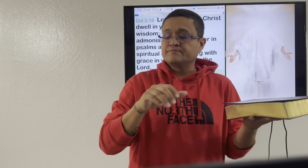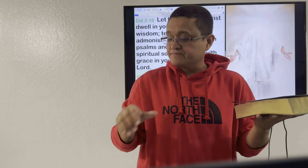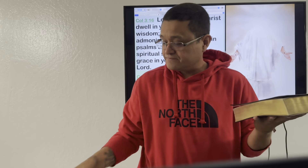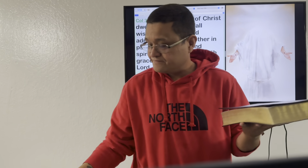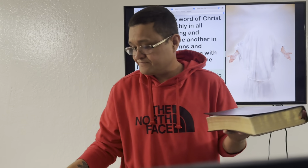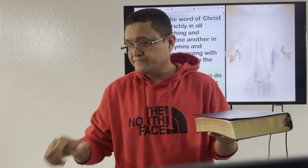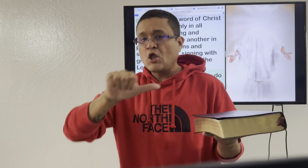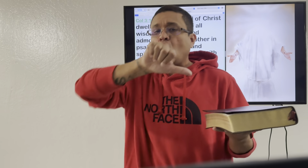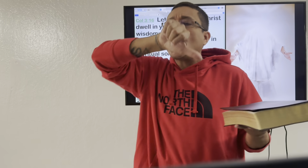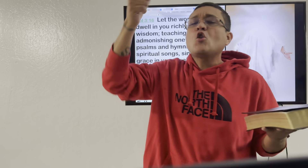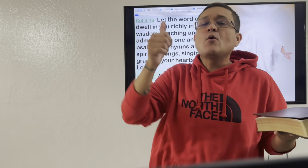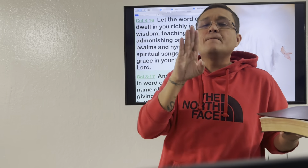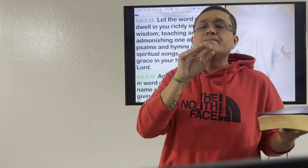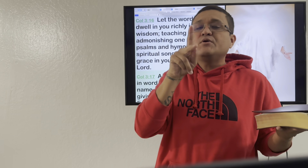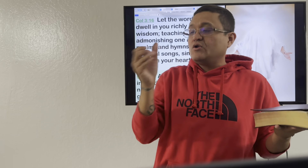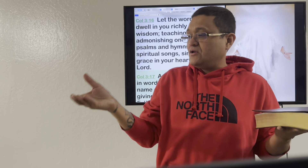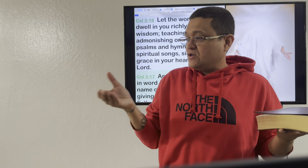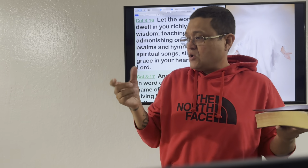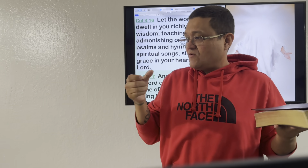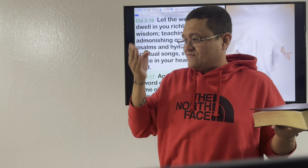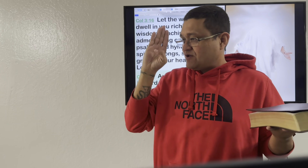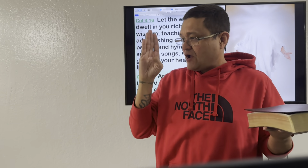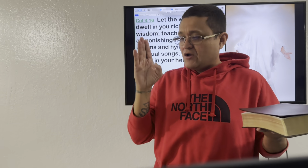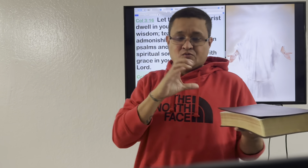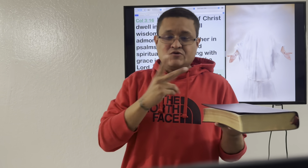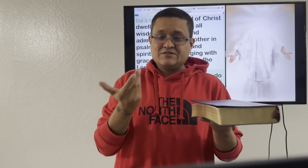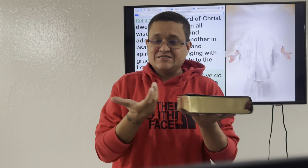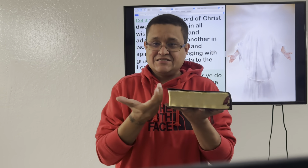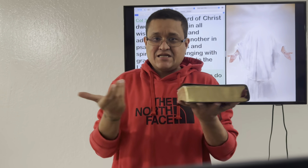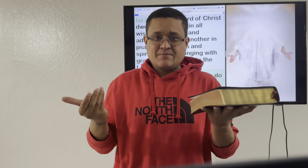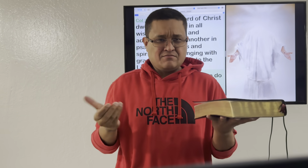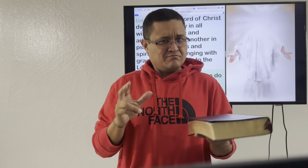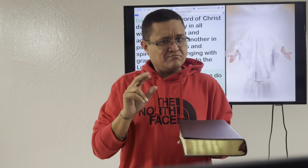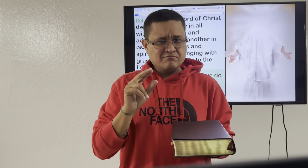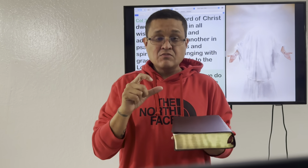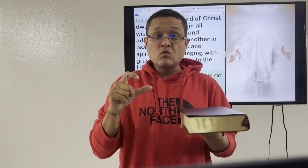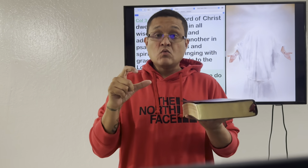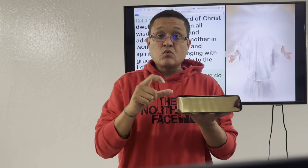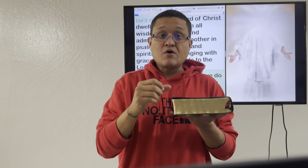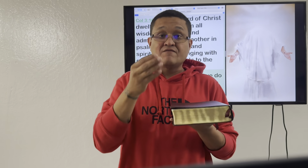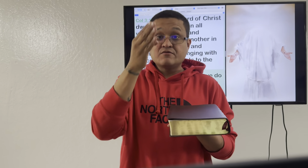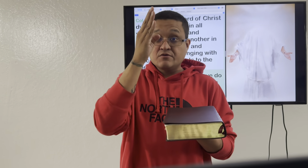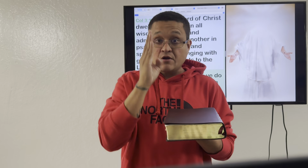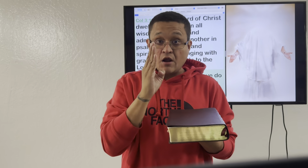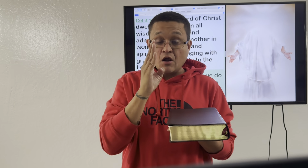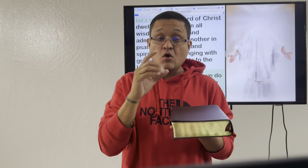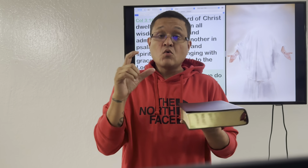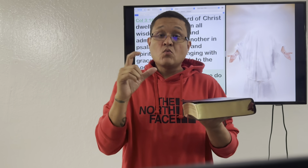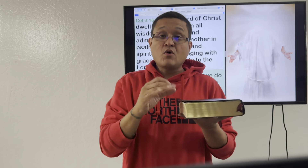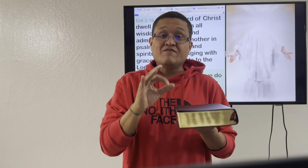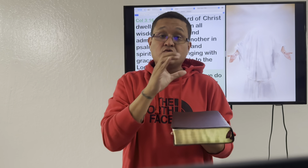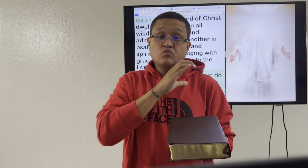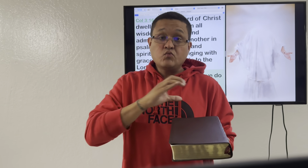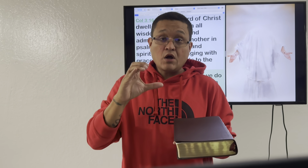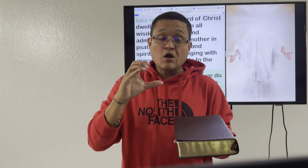So here we have the word of Christ, and then there's another book called the word of God. Is there two separate? No. Word of